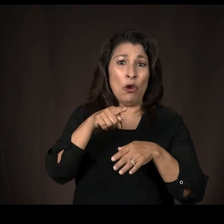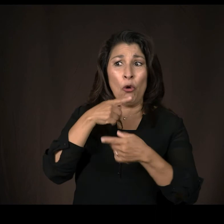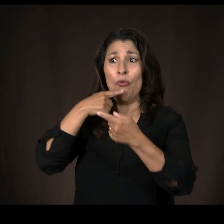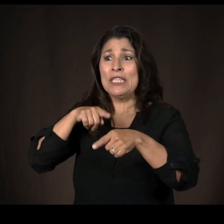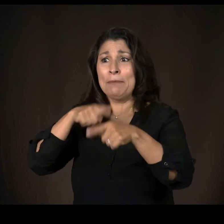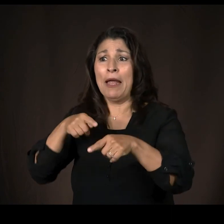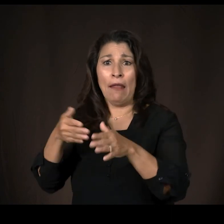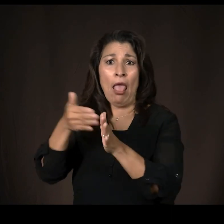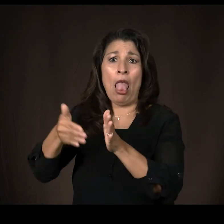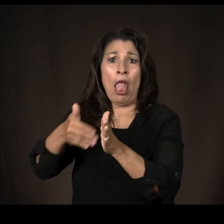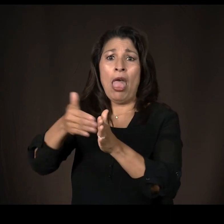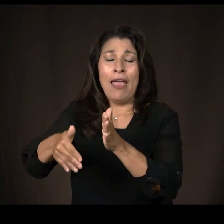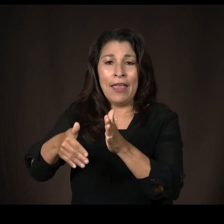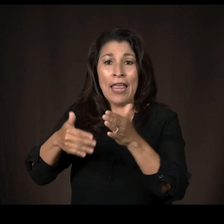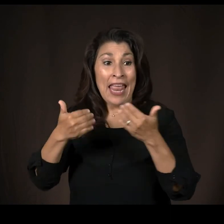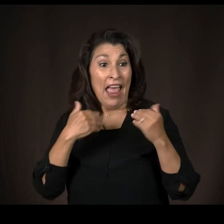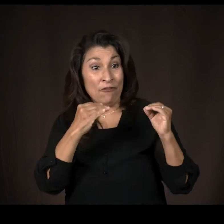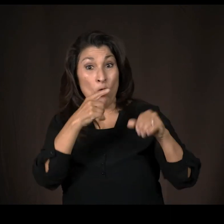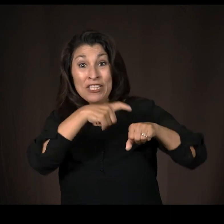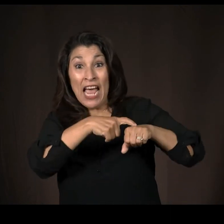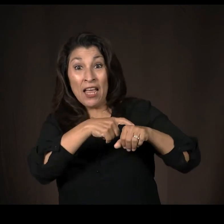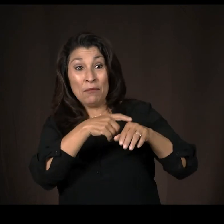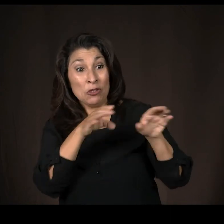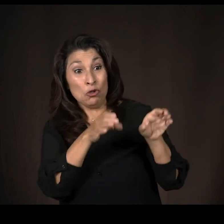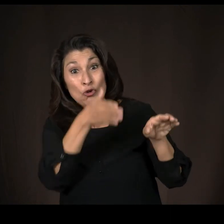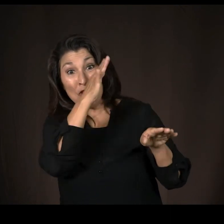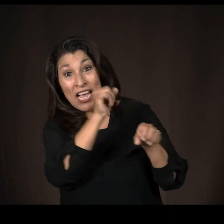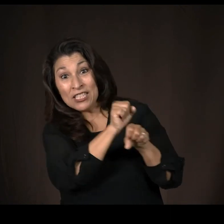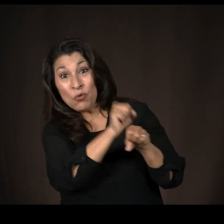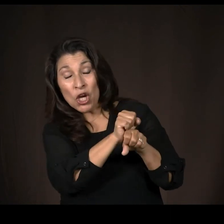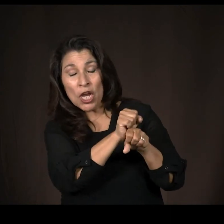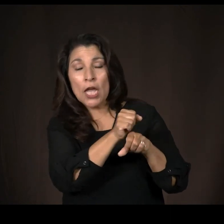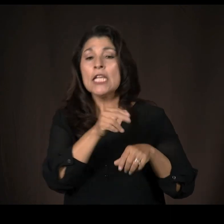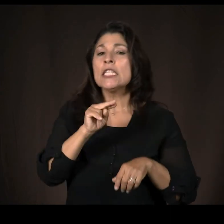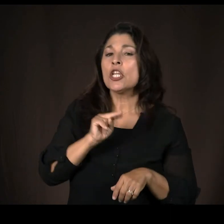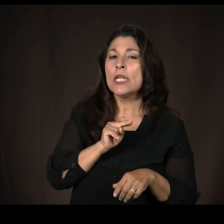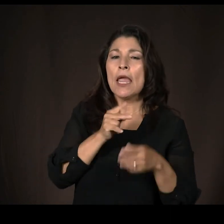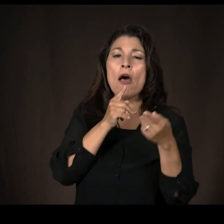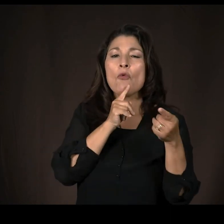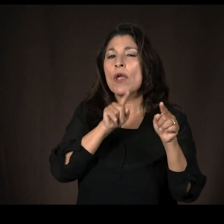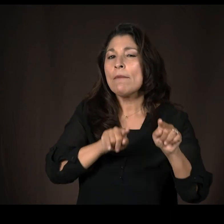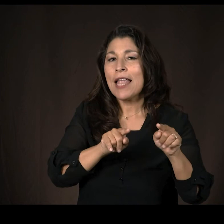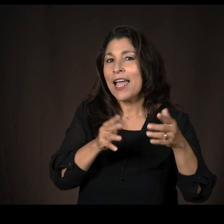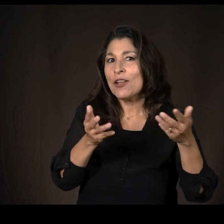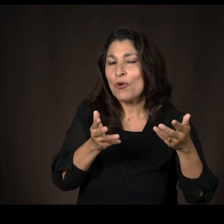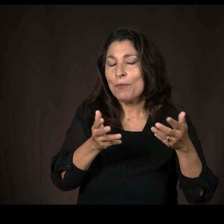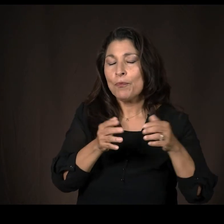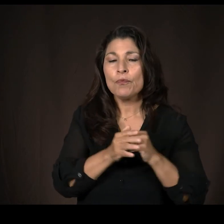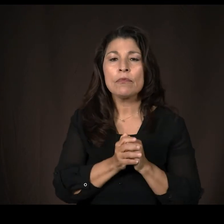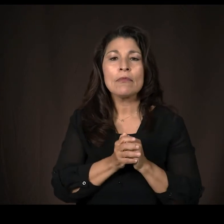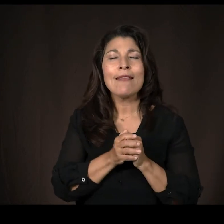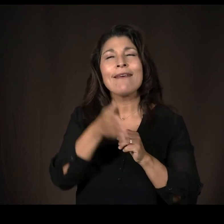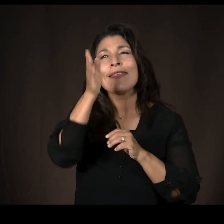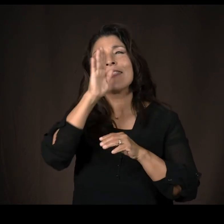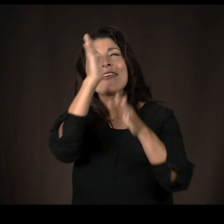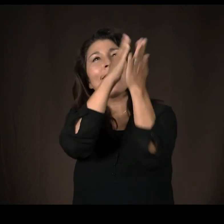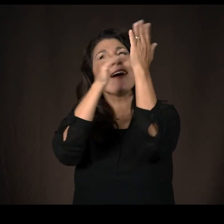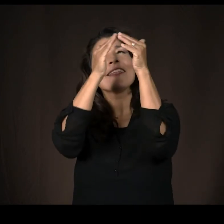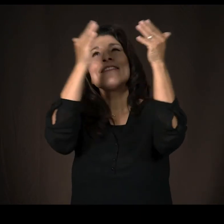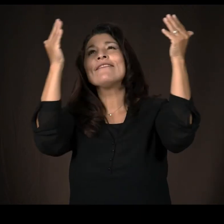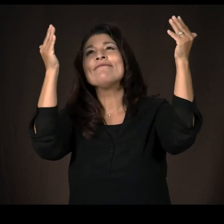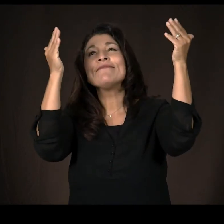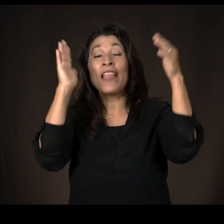if all you're doing is reacting to what other people think of you. Nehemiah simply replied, "The God of